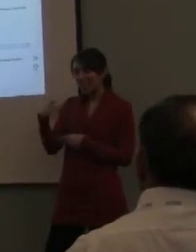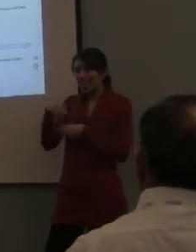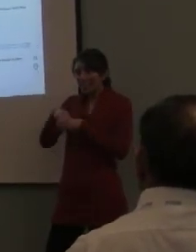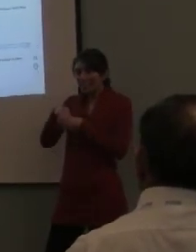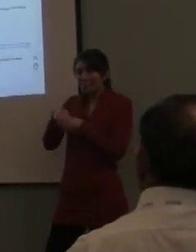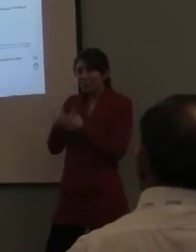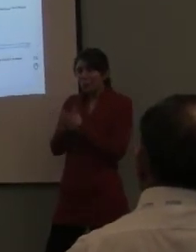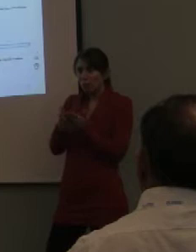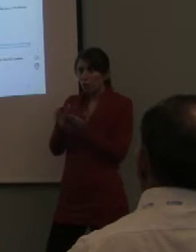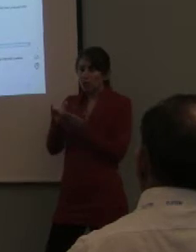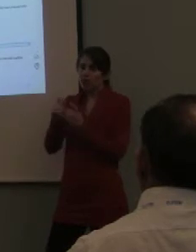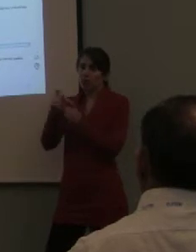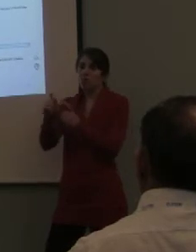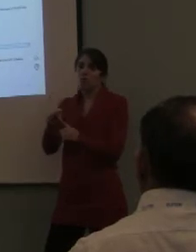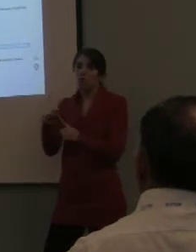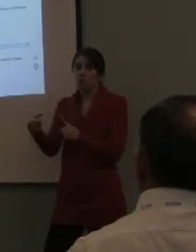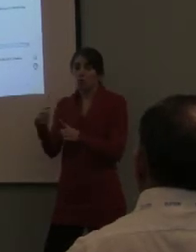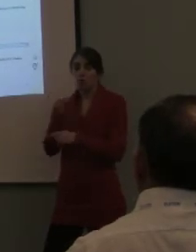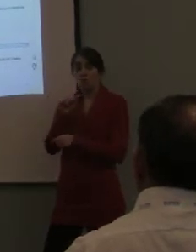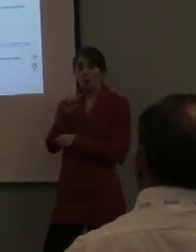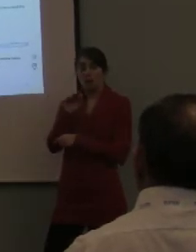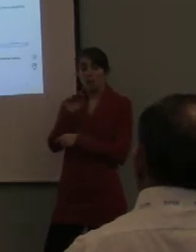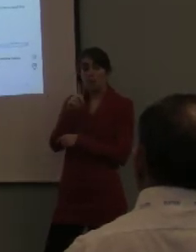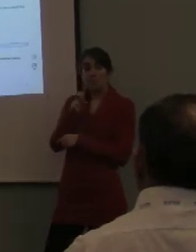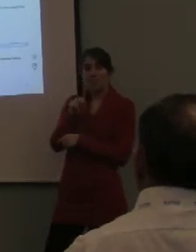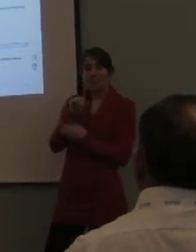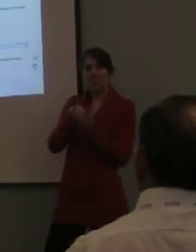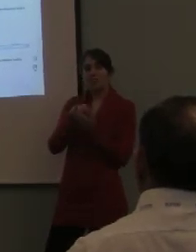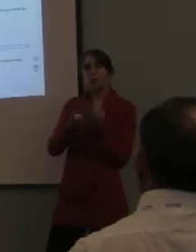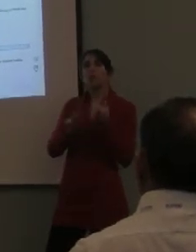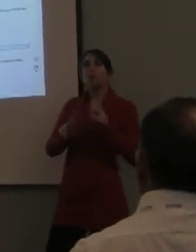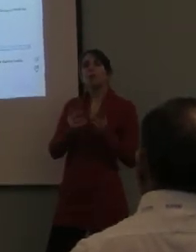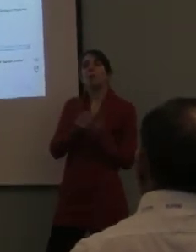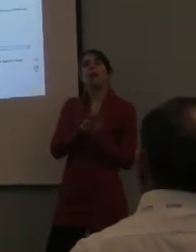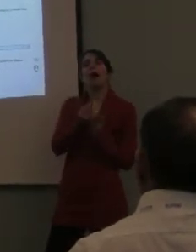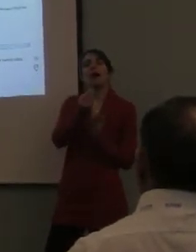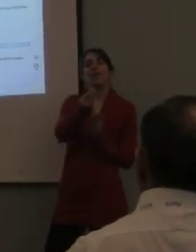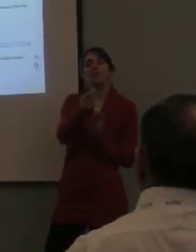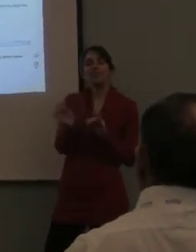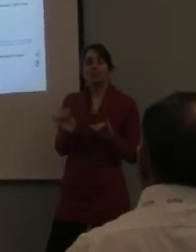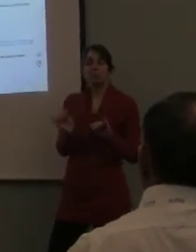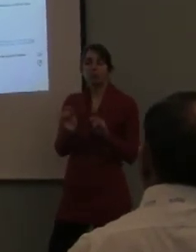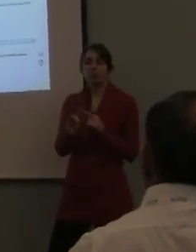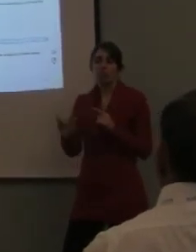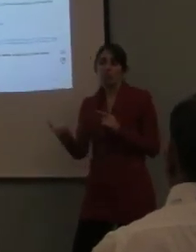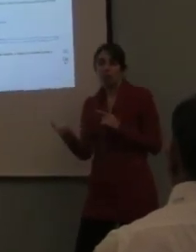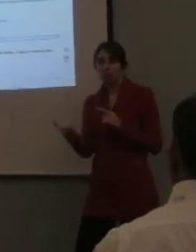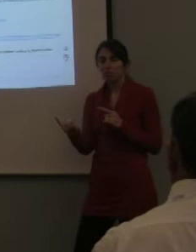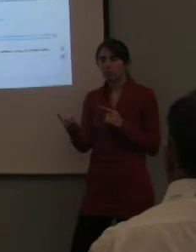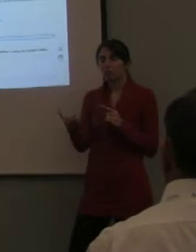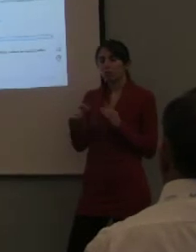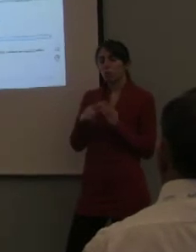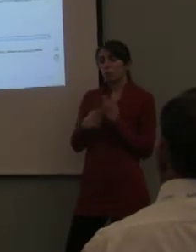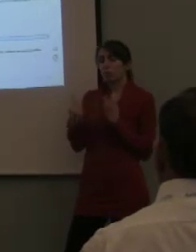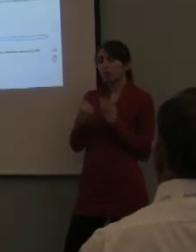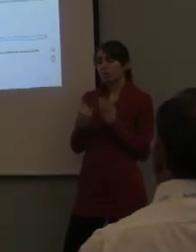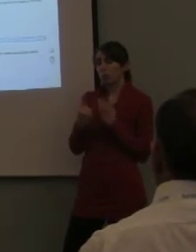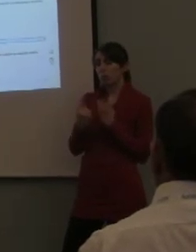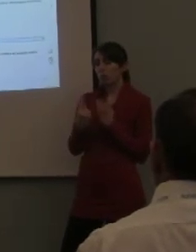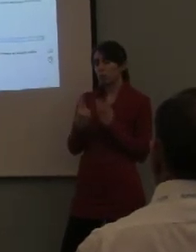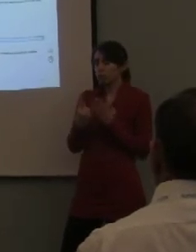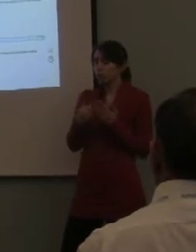a view. When you go on Amazon, what you're seeing is what people are buying that's similar to it and what someone who's active in